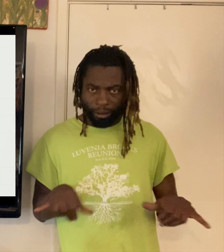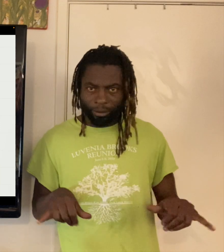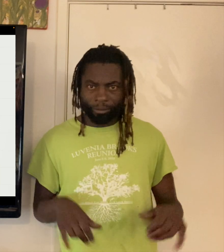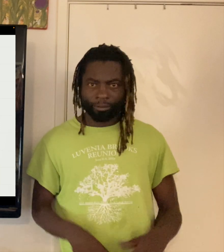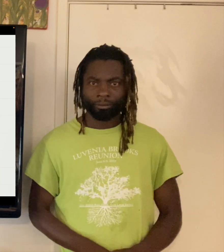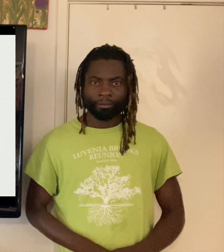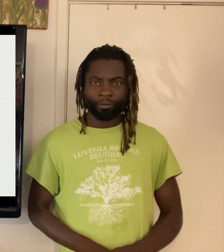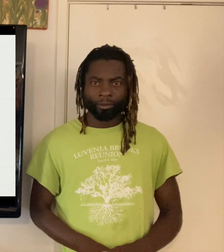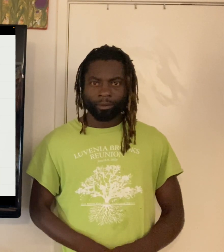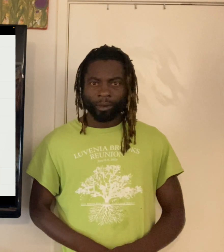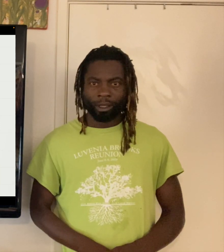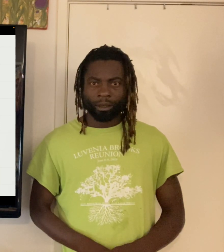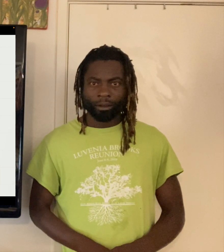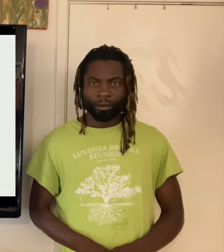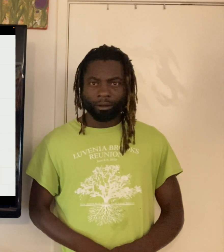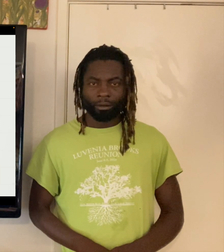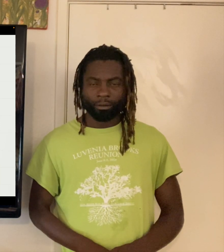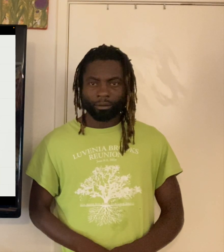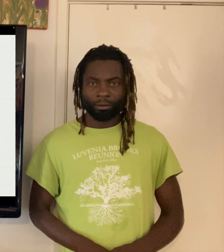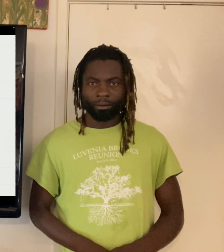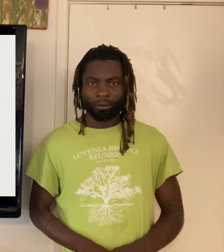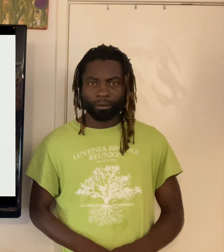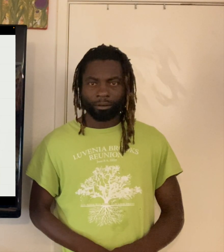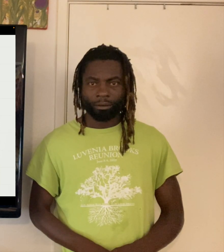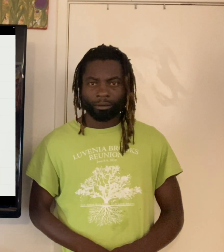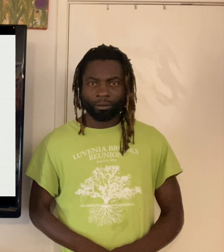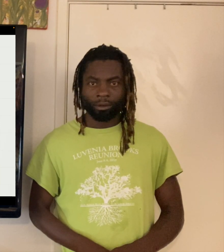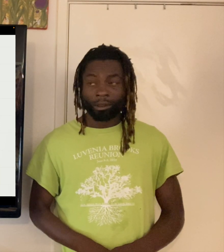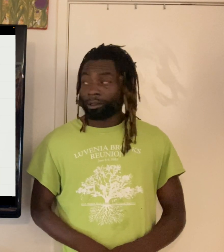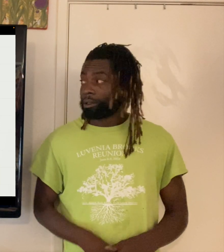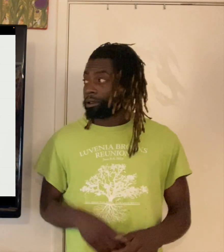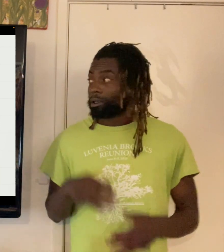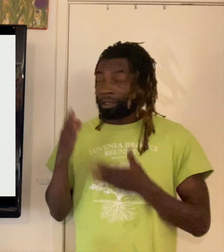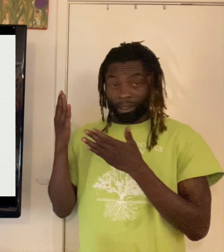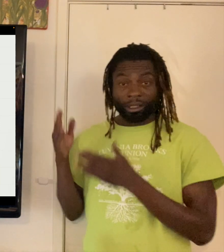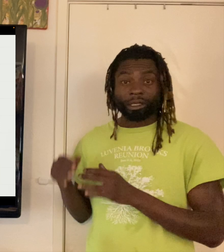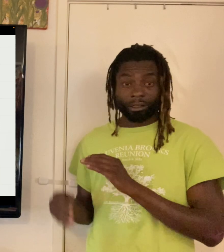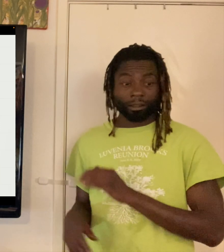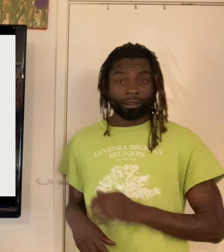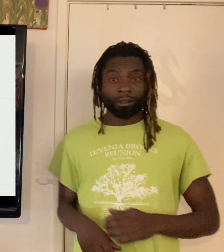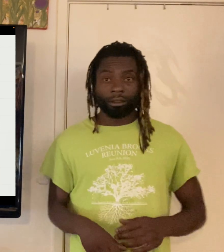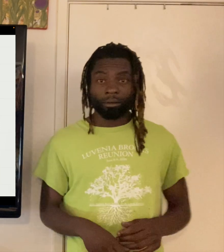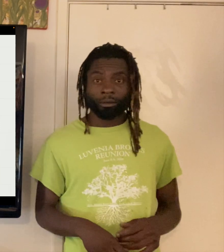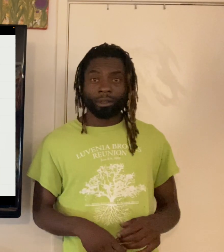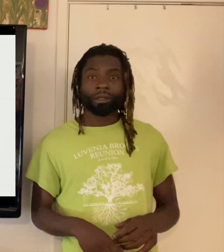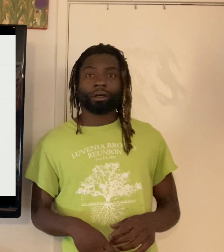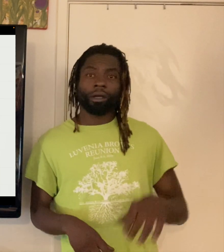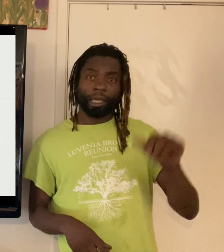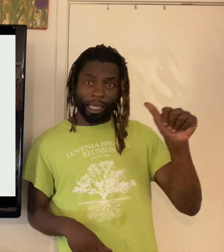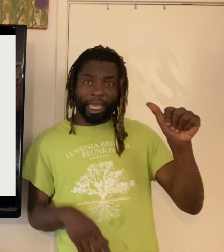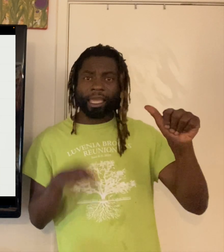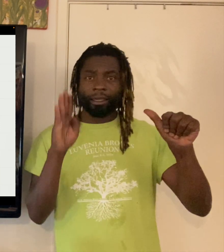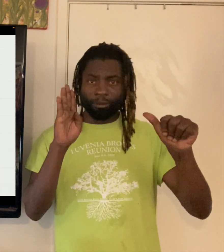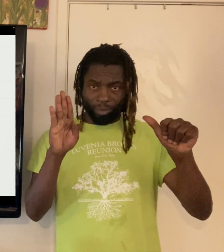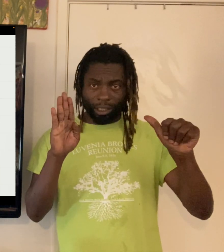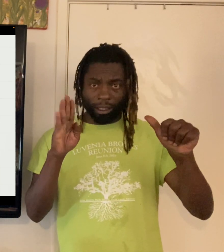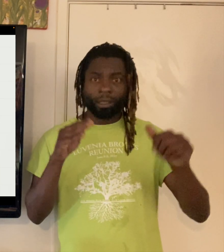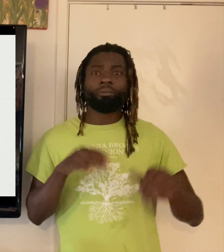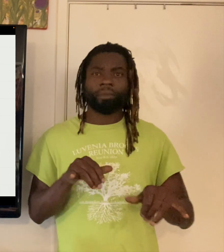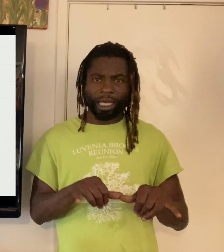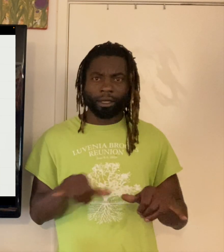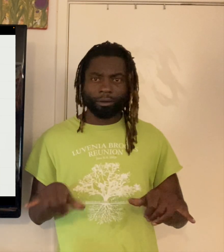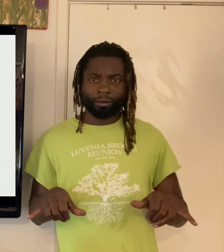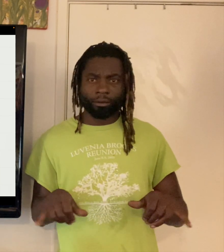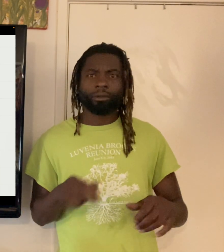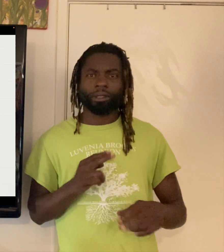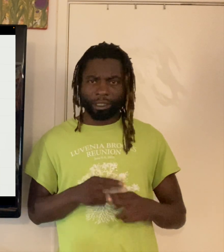that has two things that repeat like that is also called an A-B pattern.